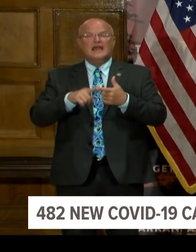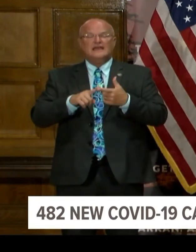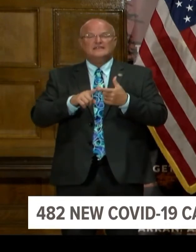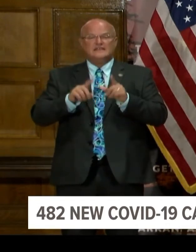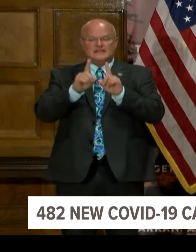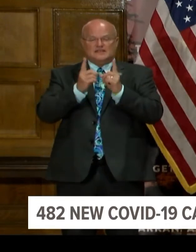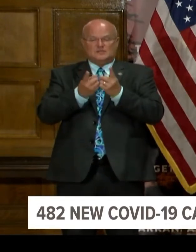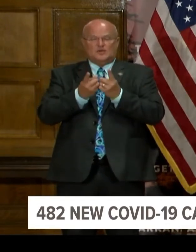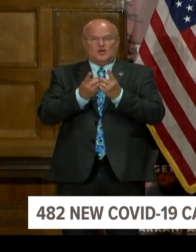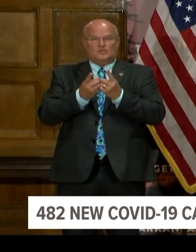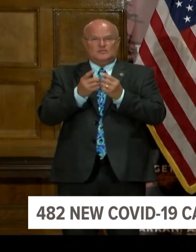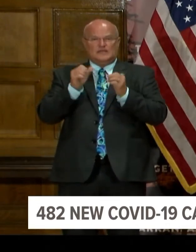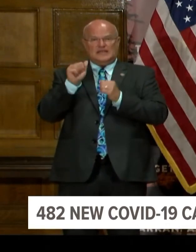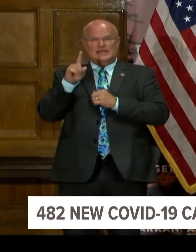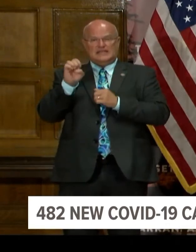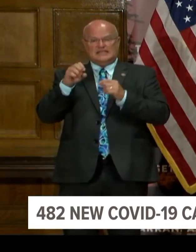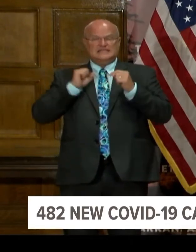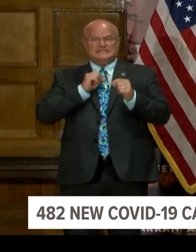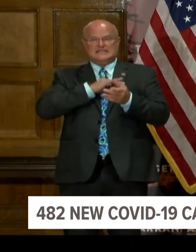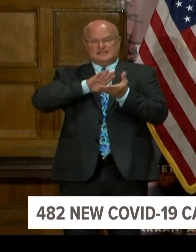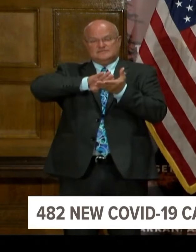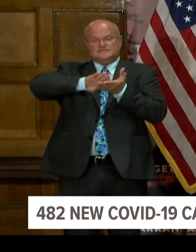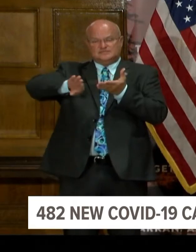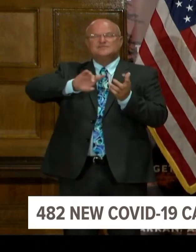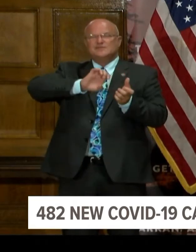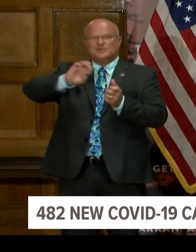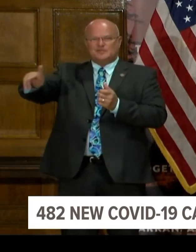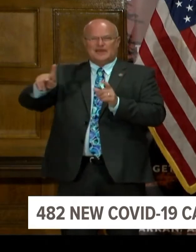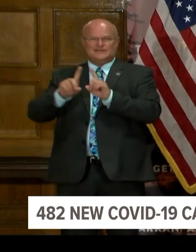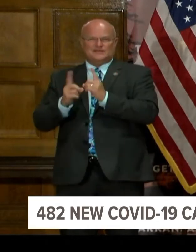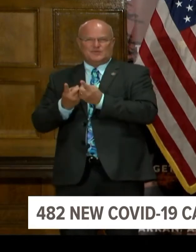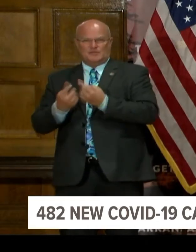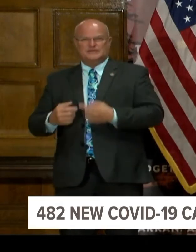the department staff to go back to the department.